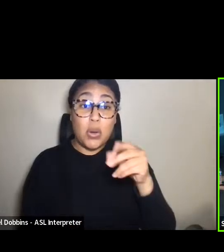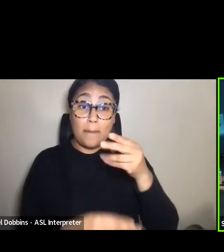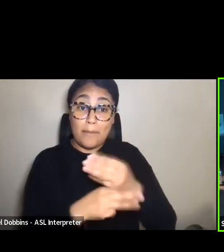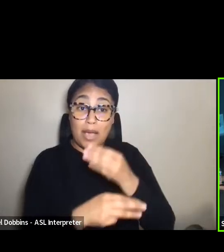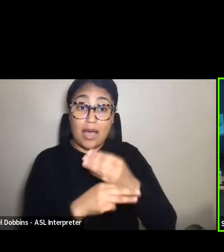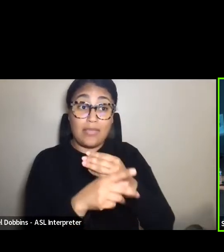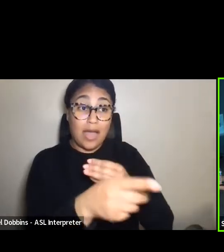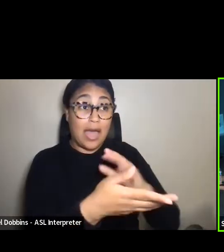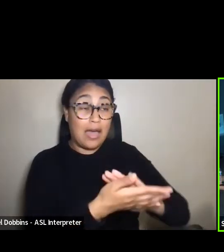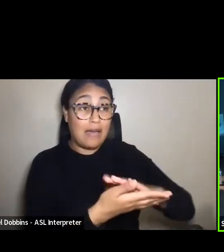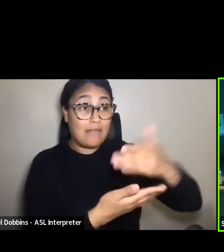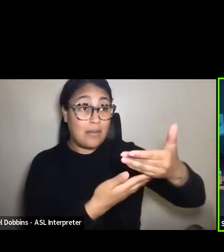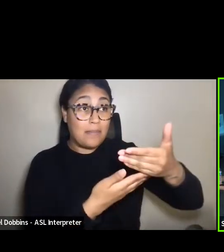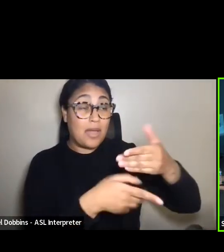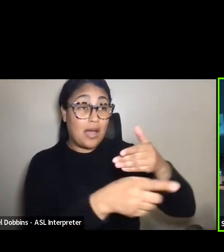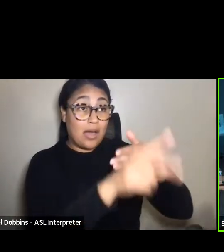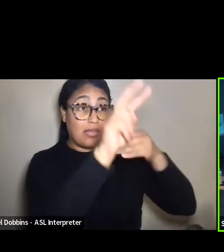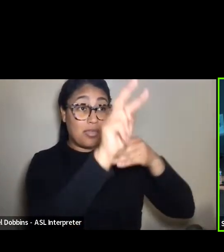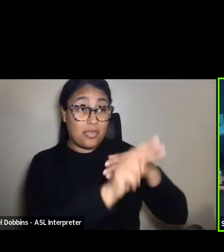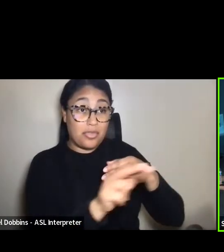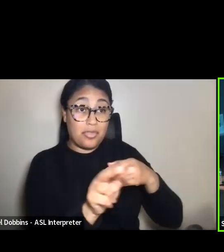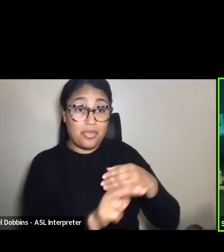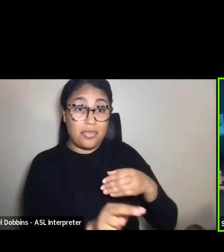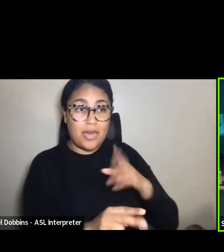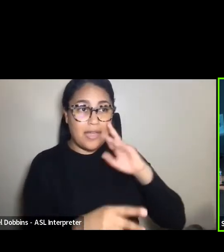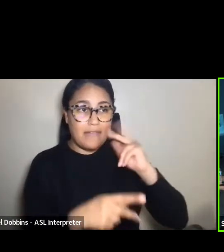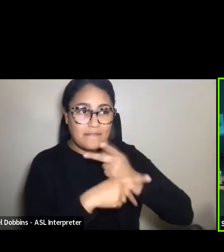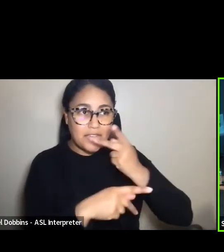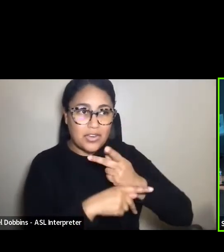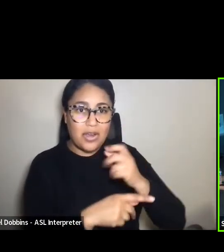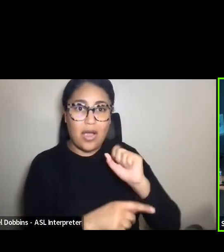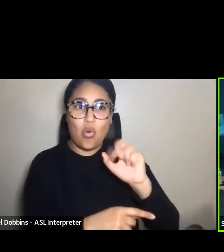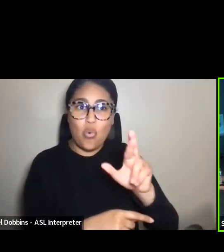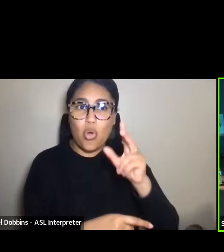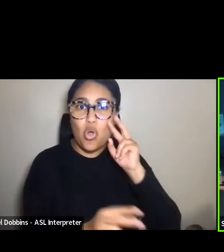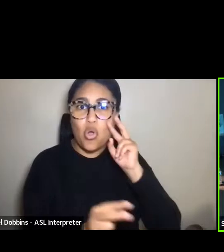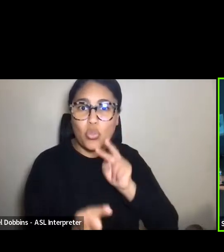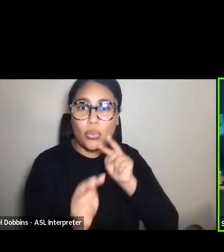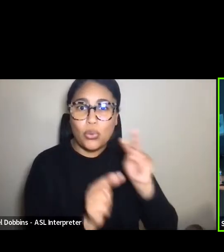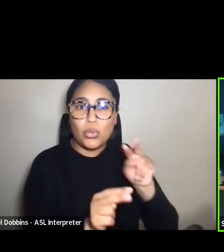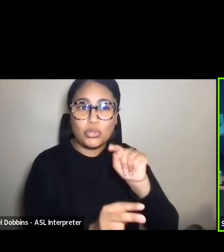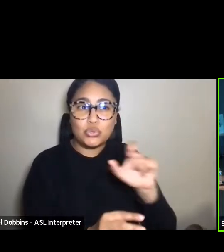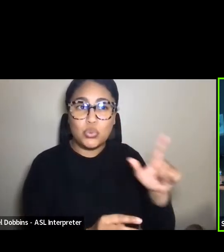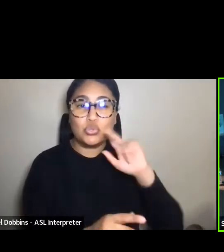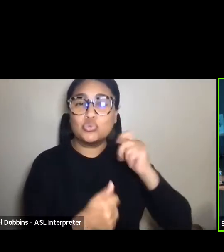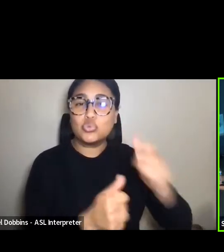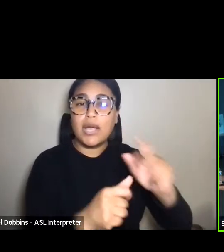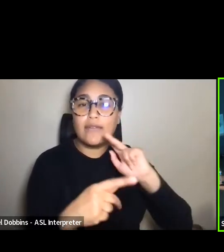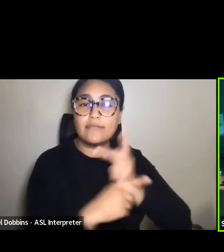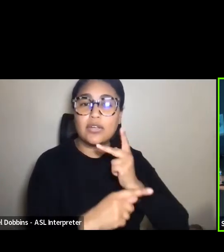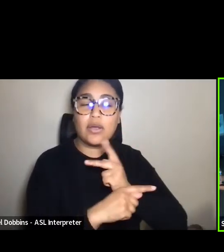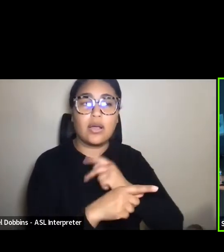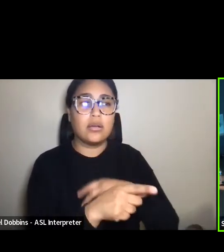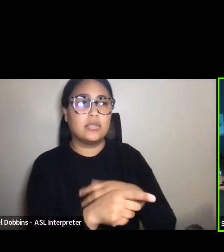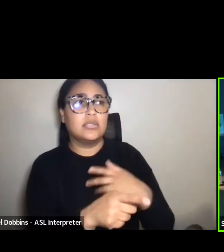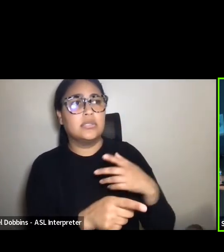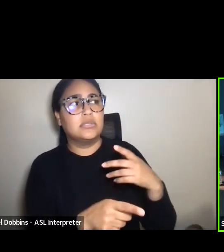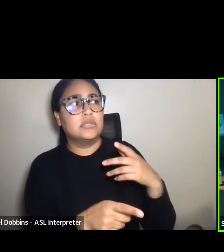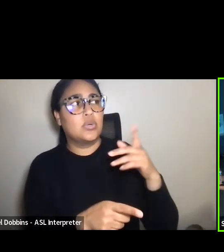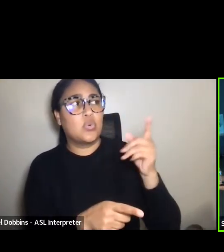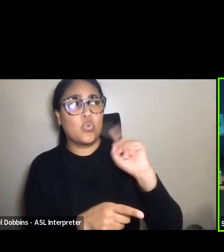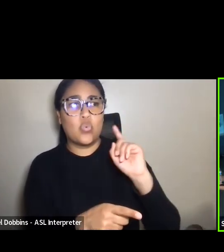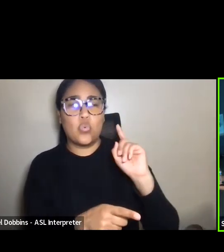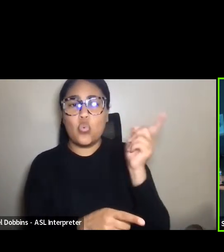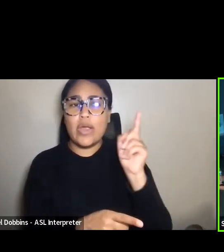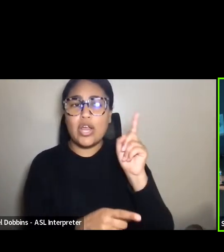there's a computer and figure this out, or look at this tool, trying to figure out, let's say, where's the right angle